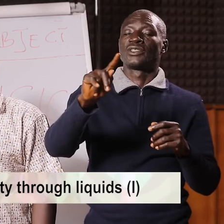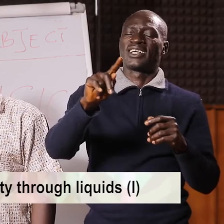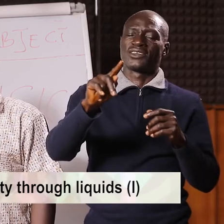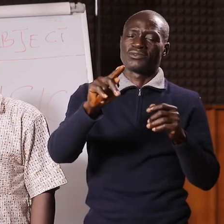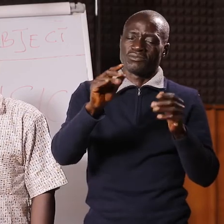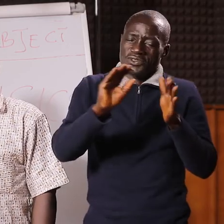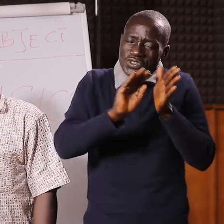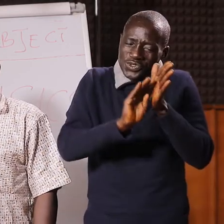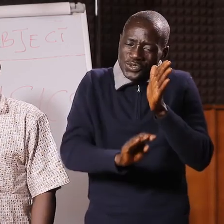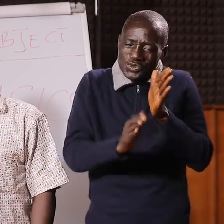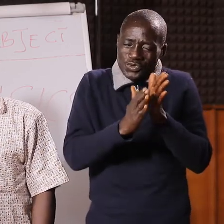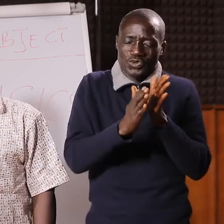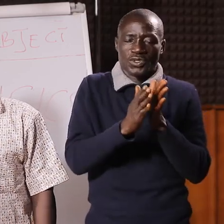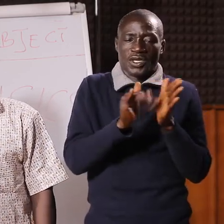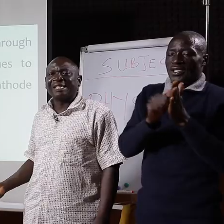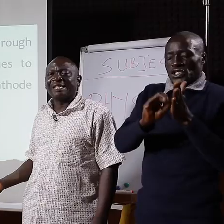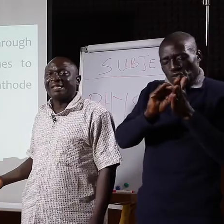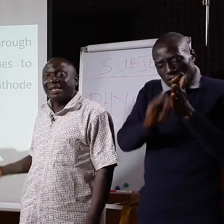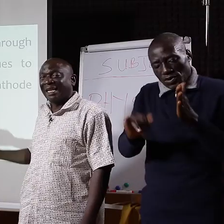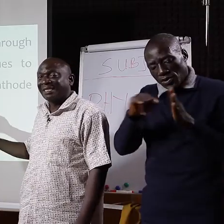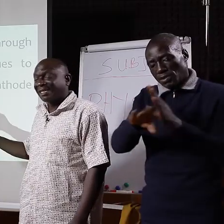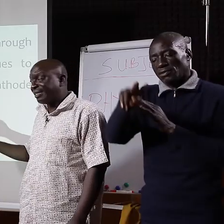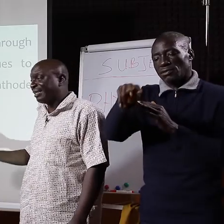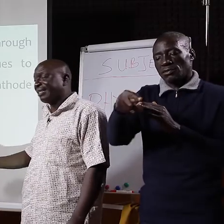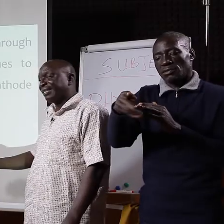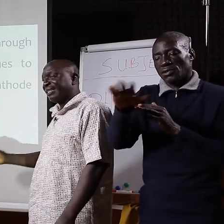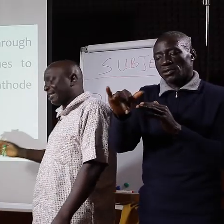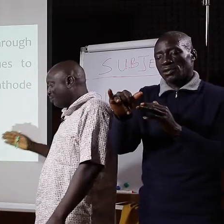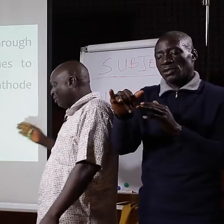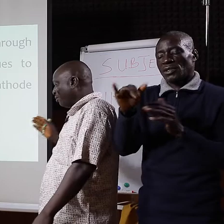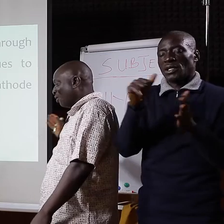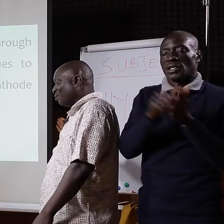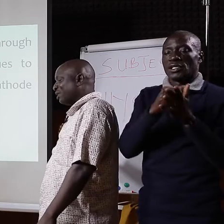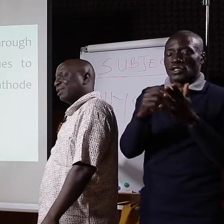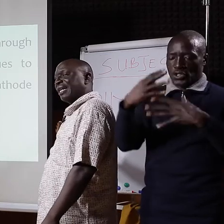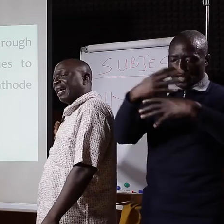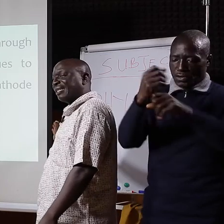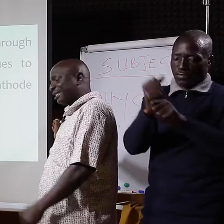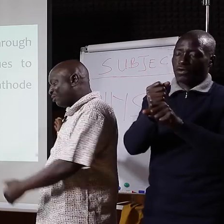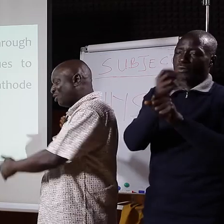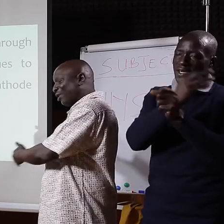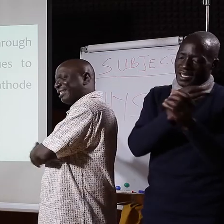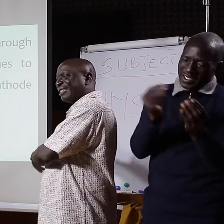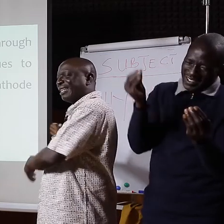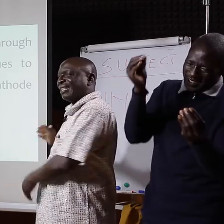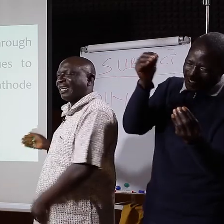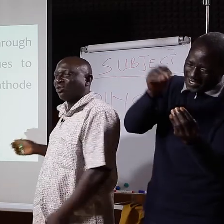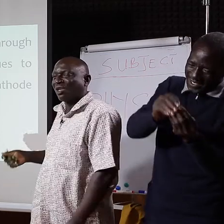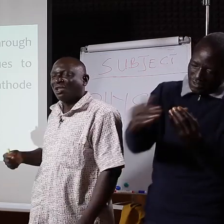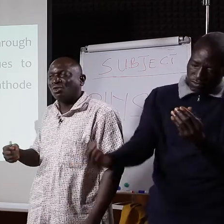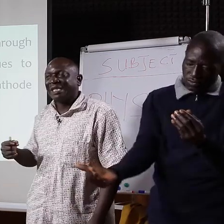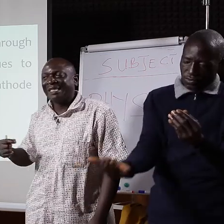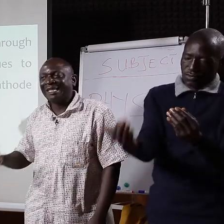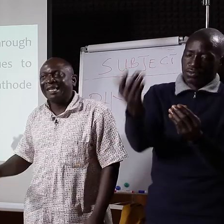decreases and therefore it will reduce in thickness. As it is decreasing, it is being formed it is being collected at the